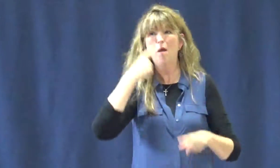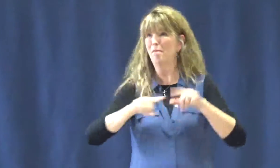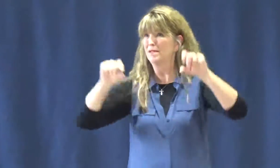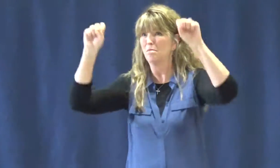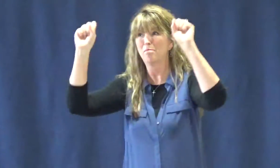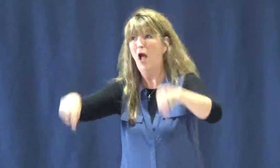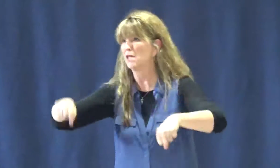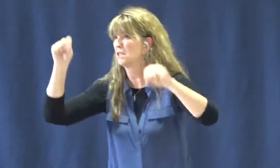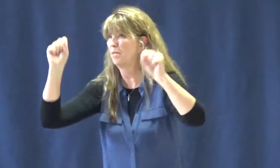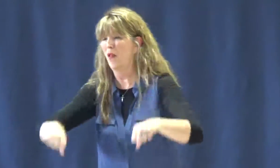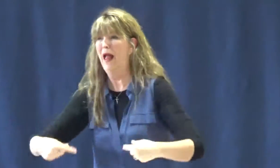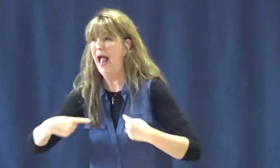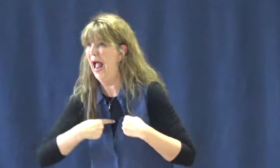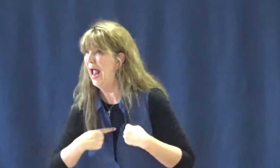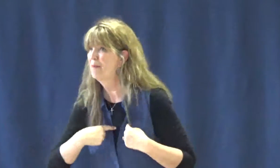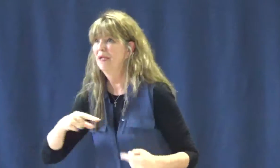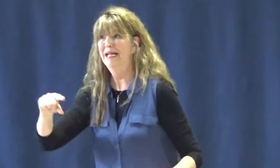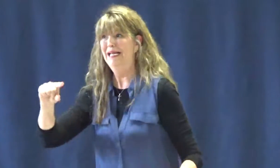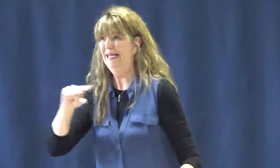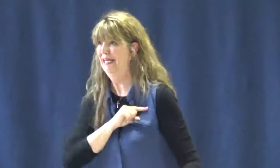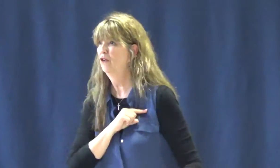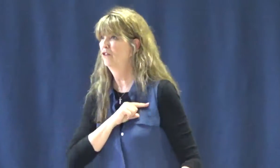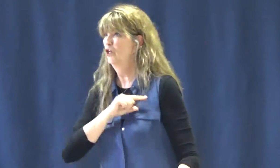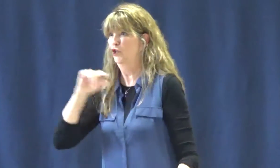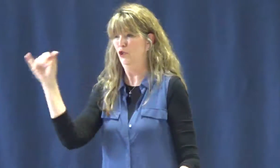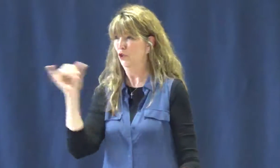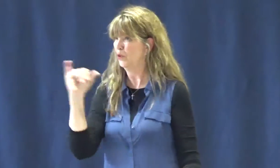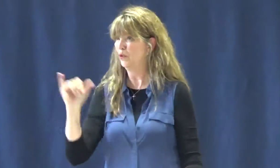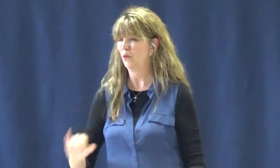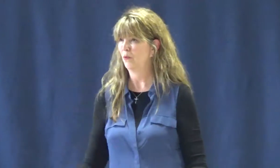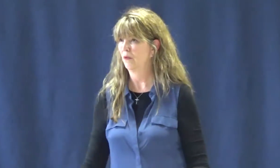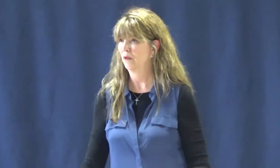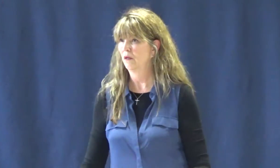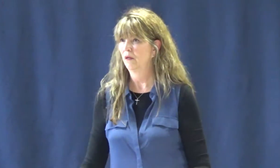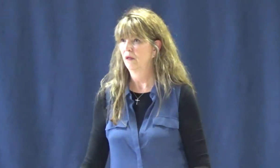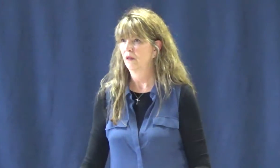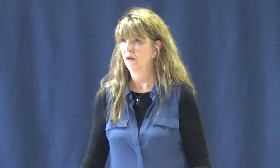I hate that thought, but it's definitely possible. I am guilty as well.